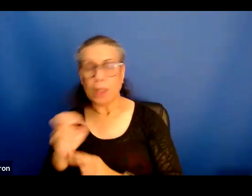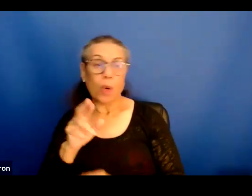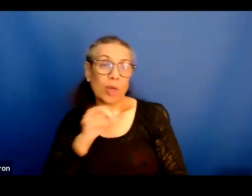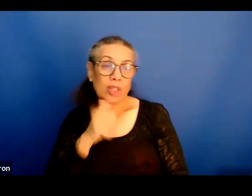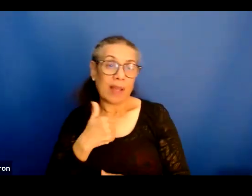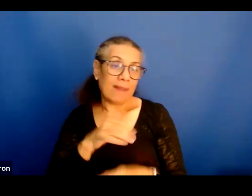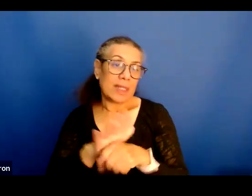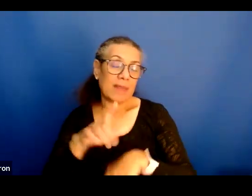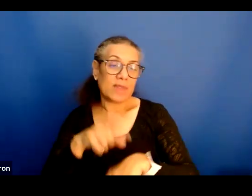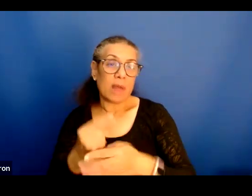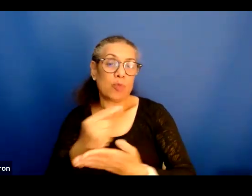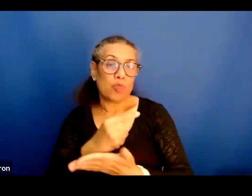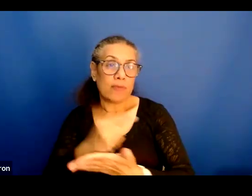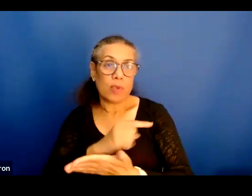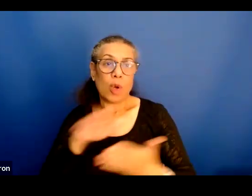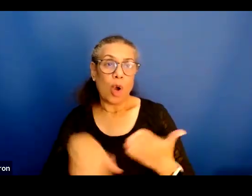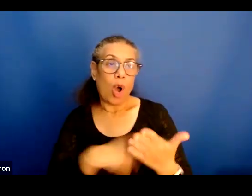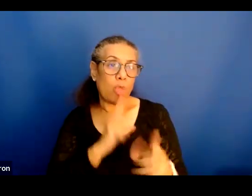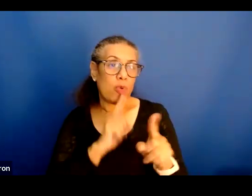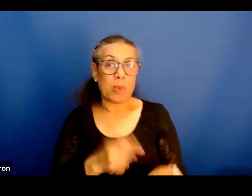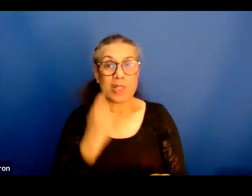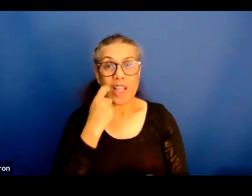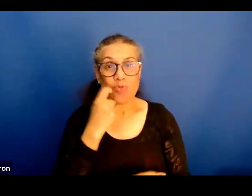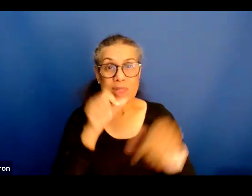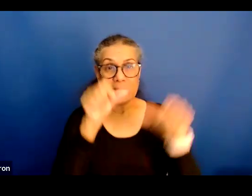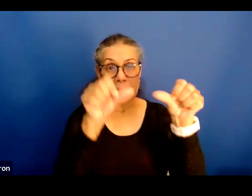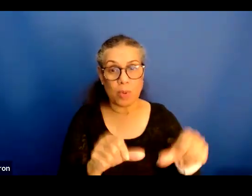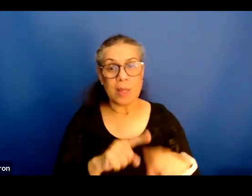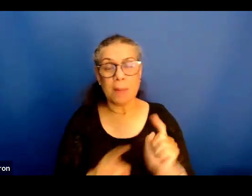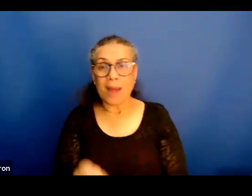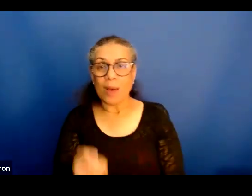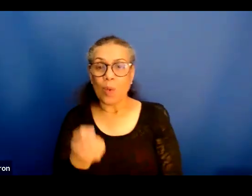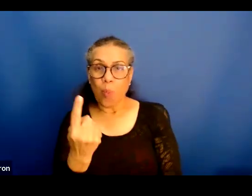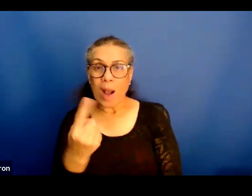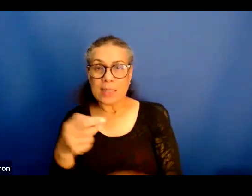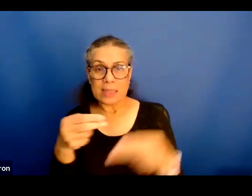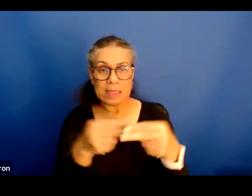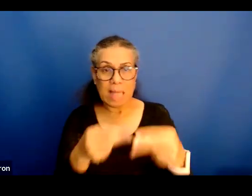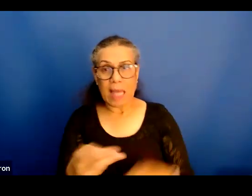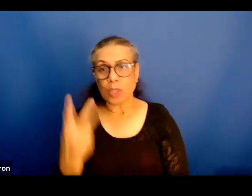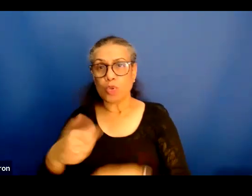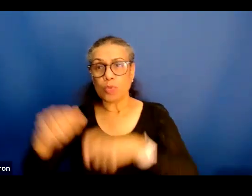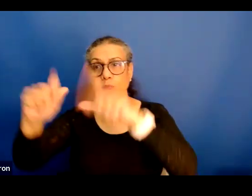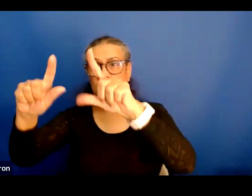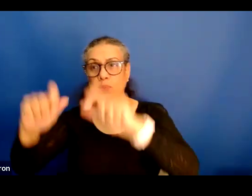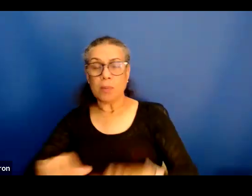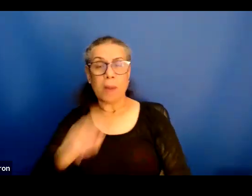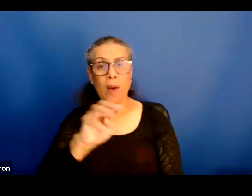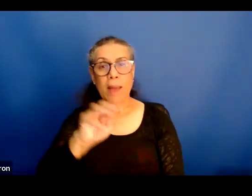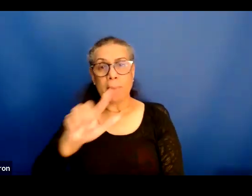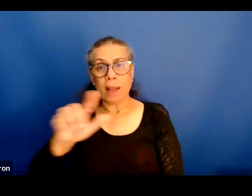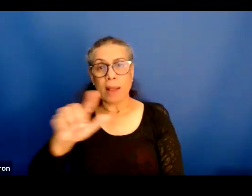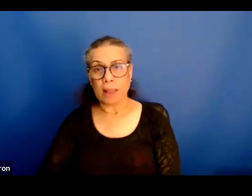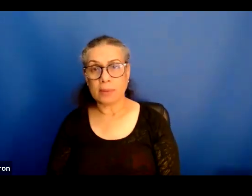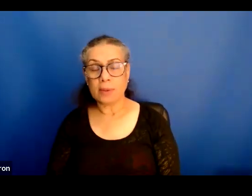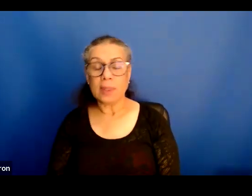time to review the report just posted, but I see only one slide with 2 graphs about MLLs. In